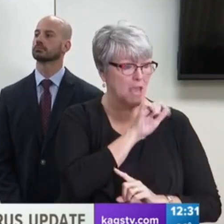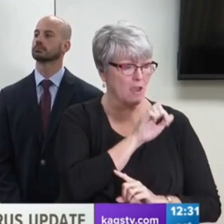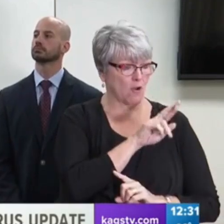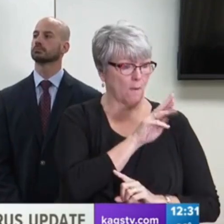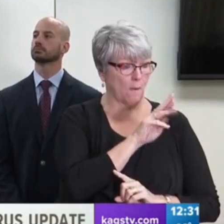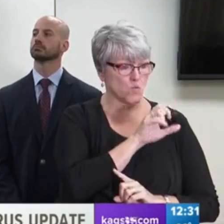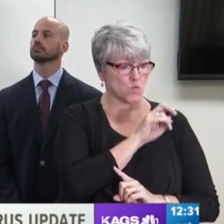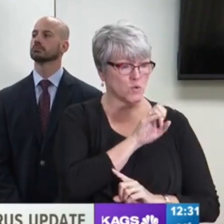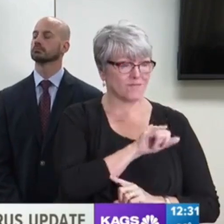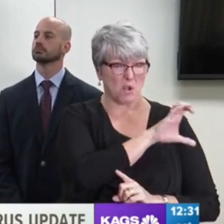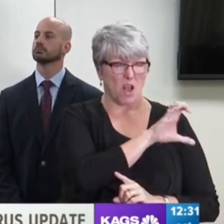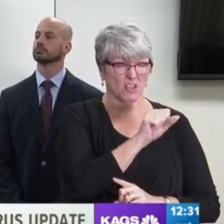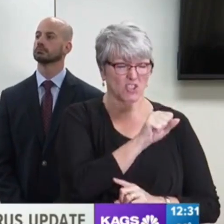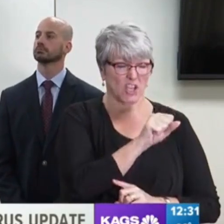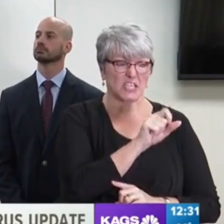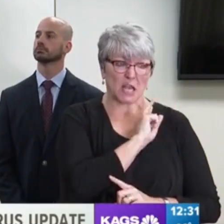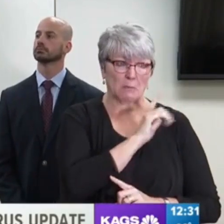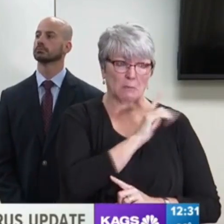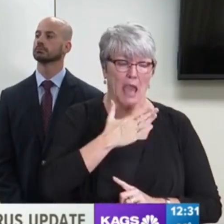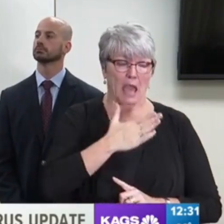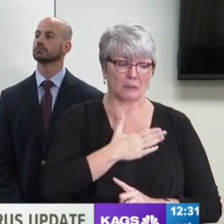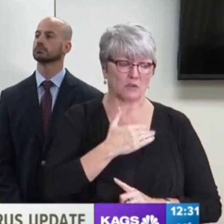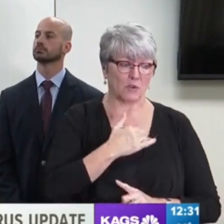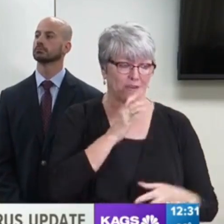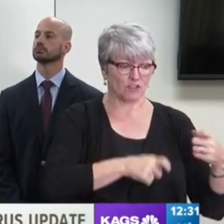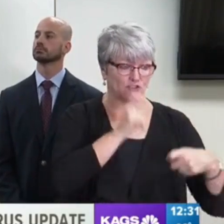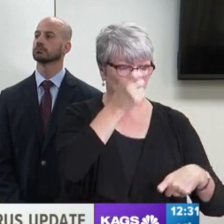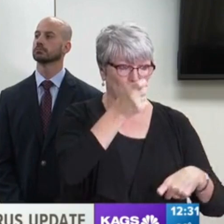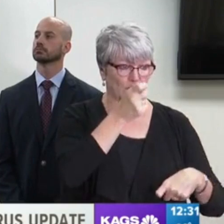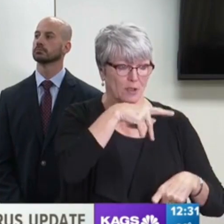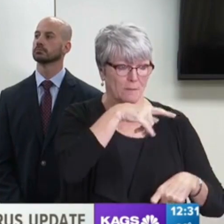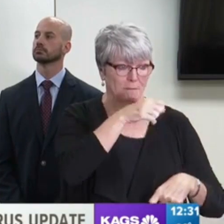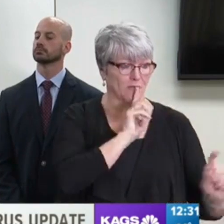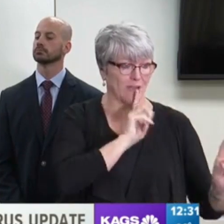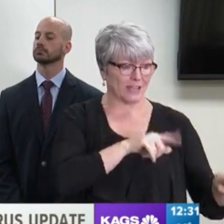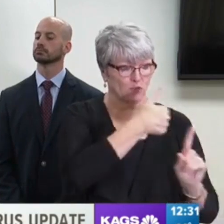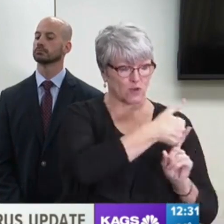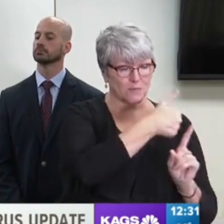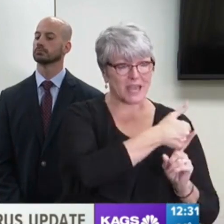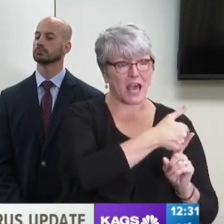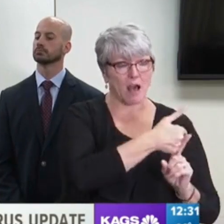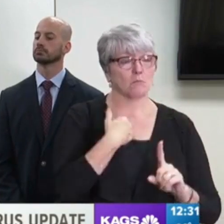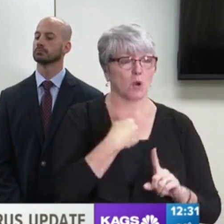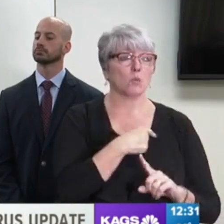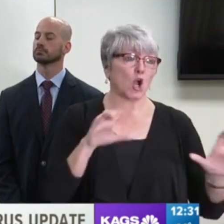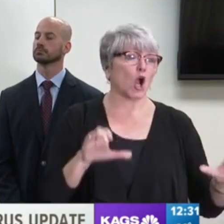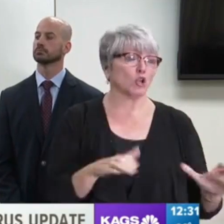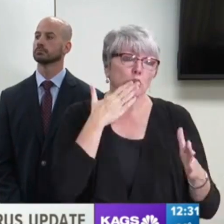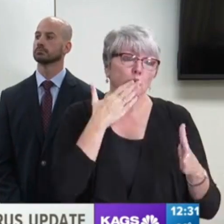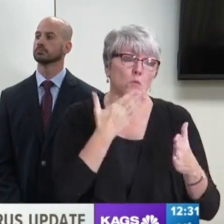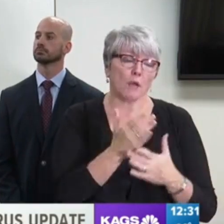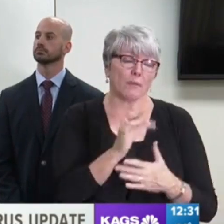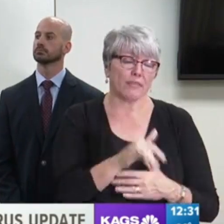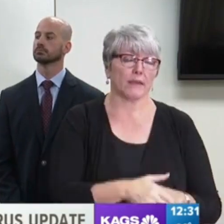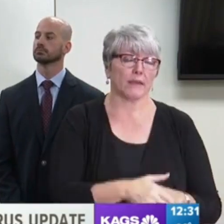College Station. I can be happy to have Judge Peters answer for himself, but we're doing well with